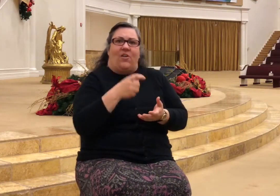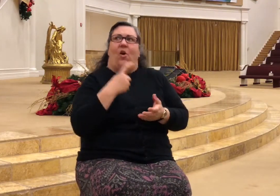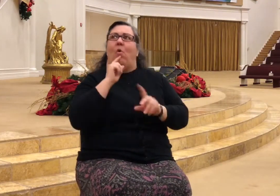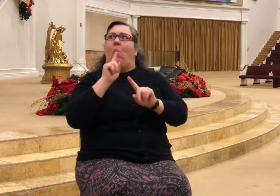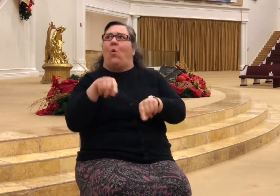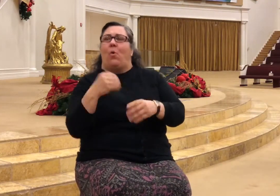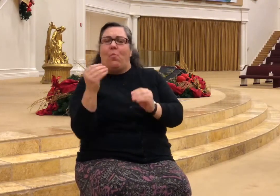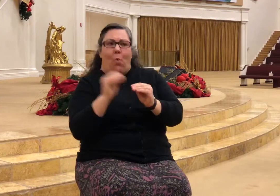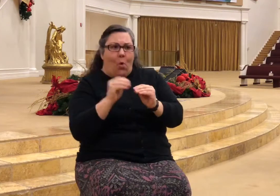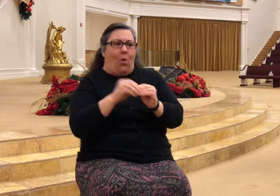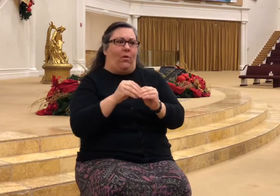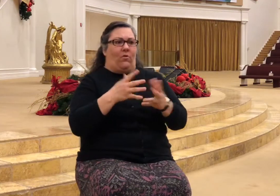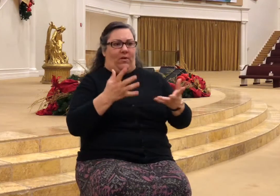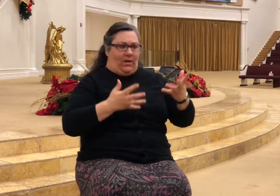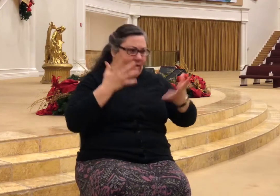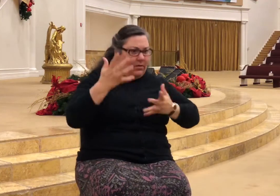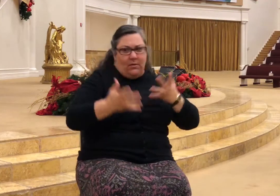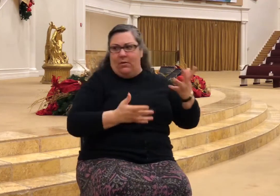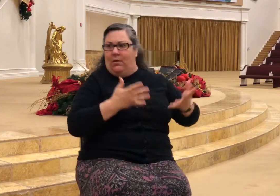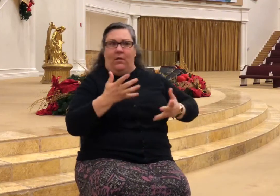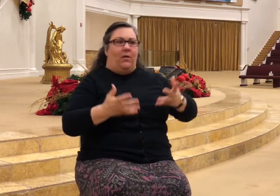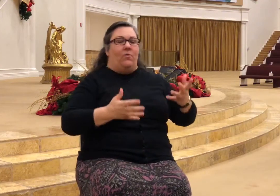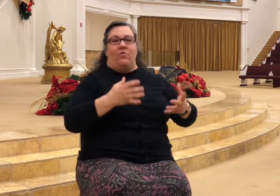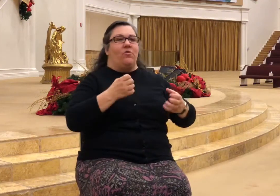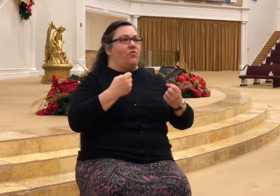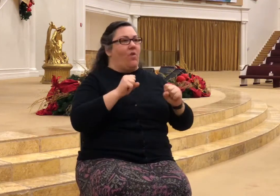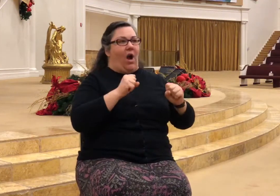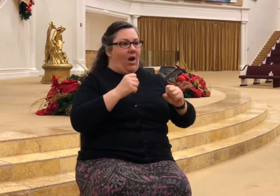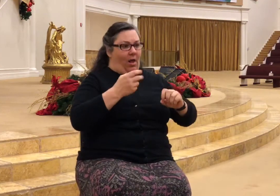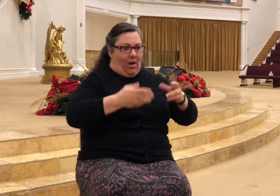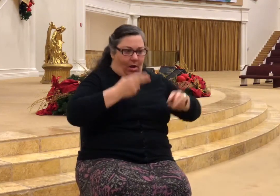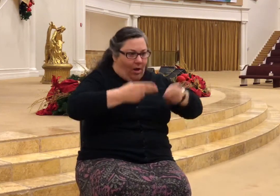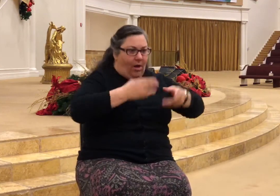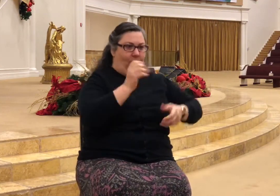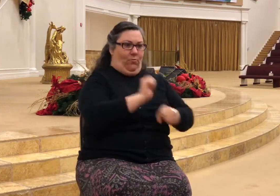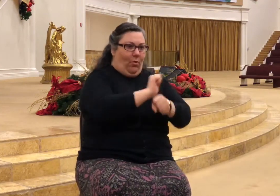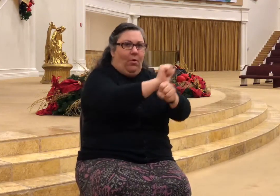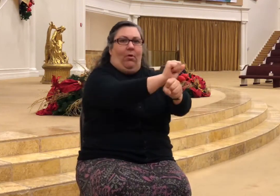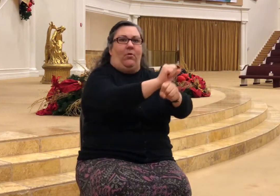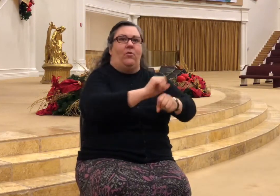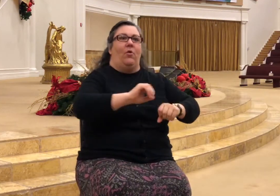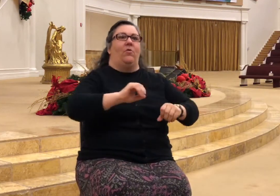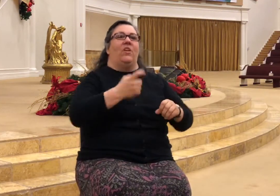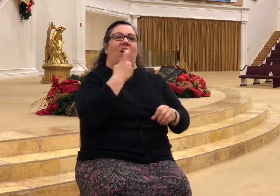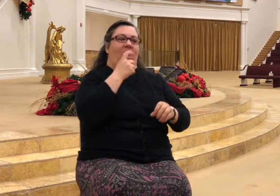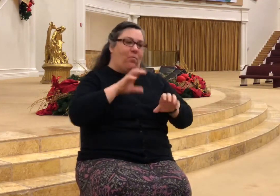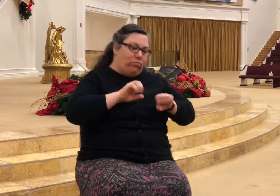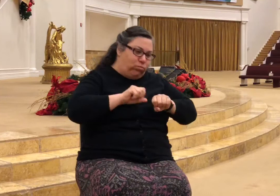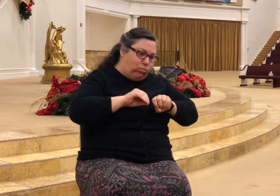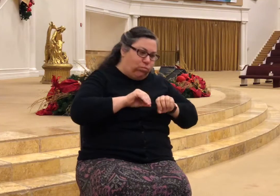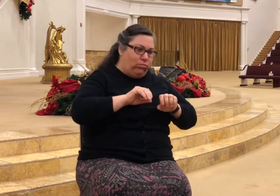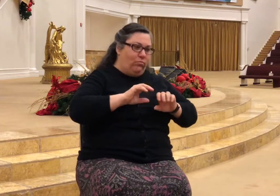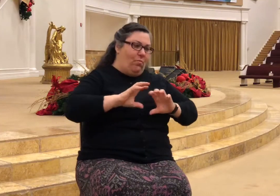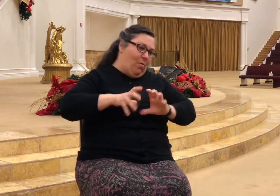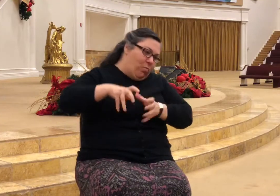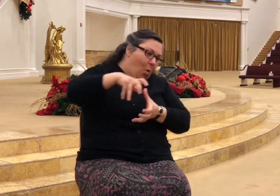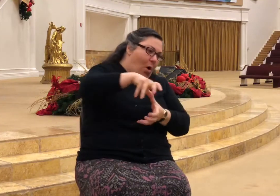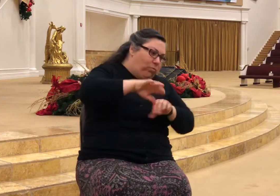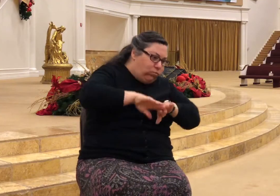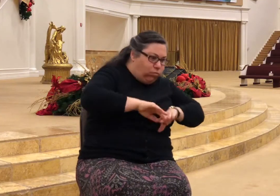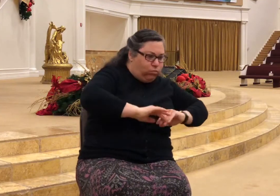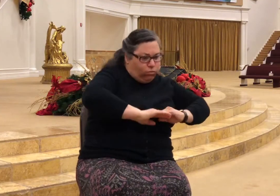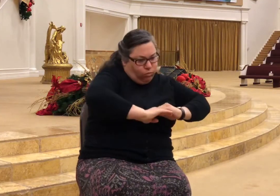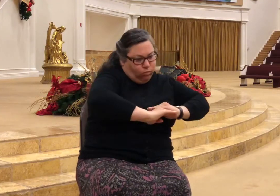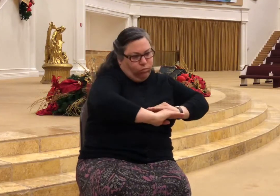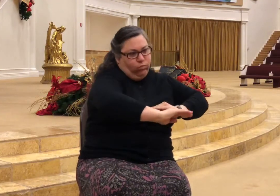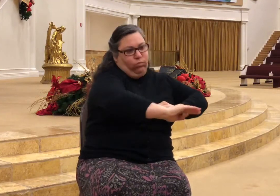to behold. And so we were just in the fly, and we got that done. And we poured. I'm not a concrete guy, but we were out